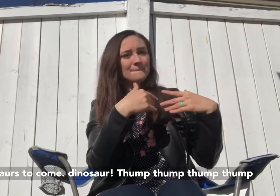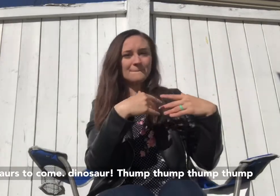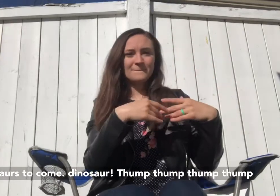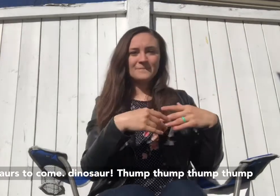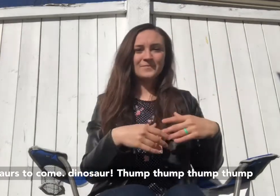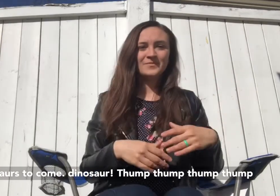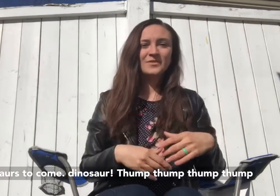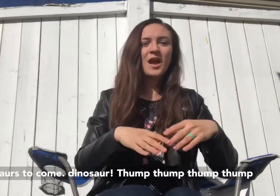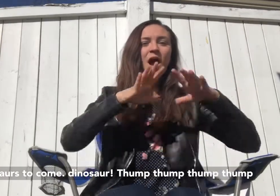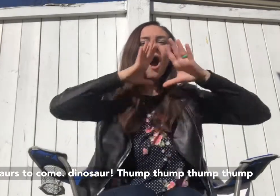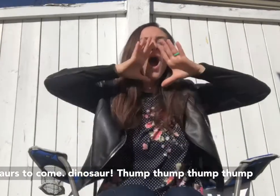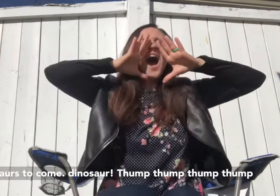come.